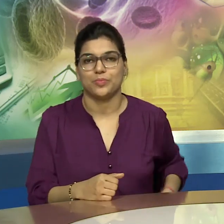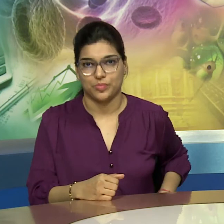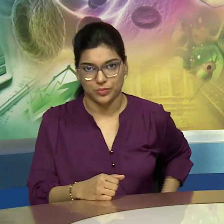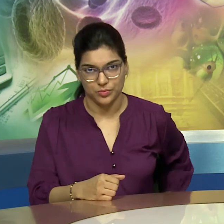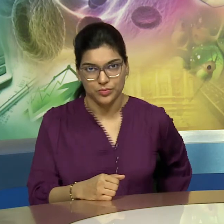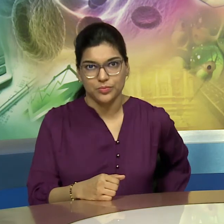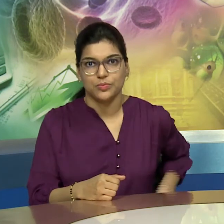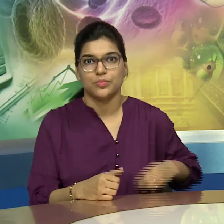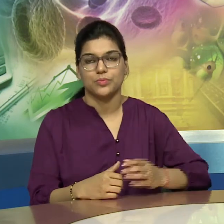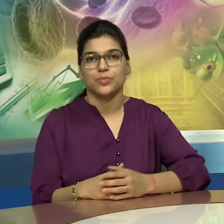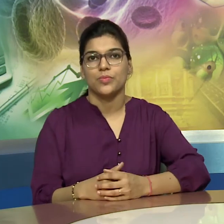you need to practice and remember.